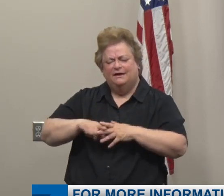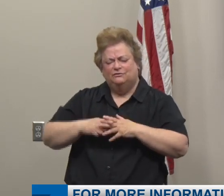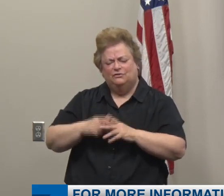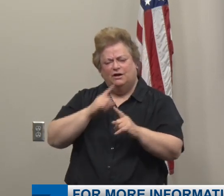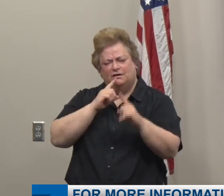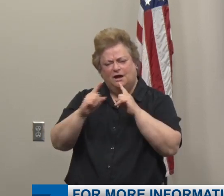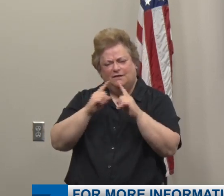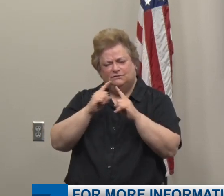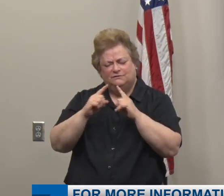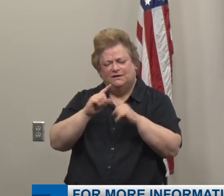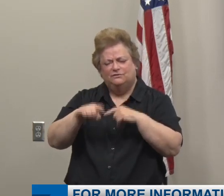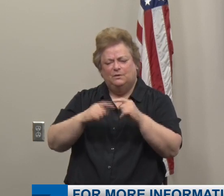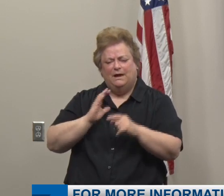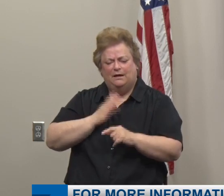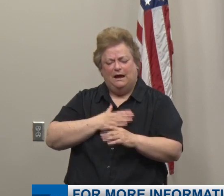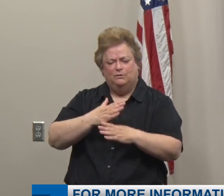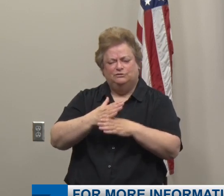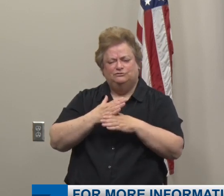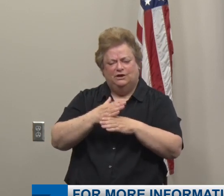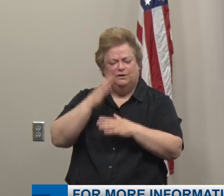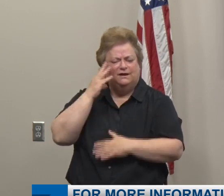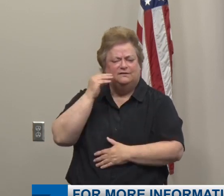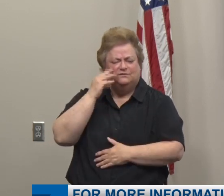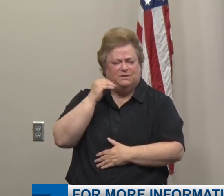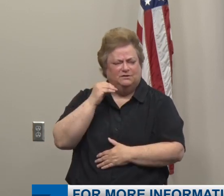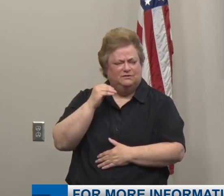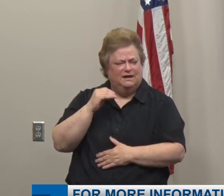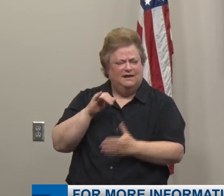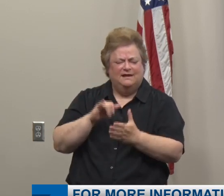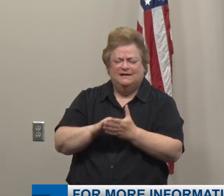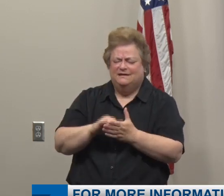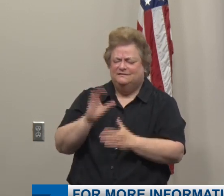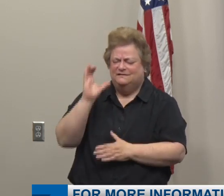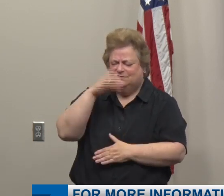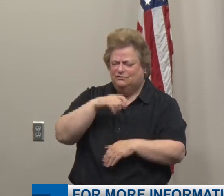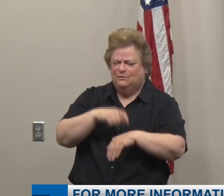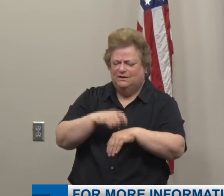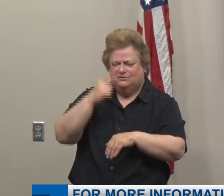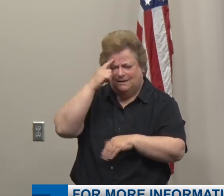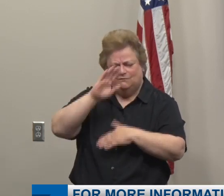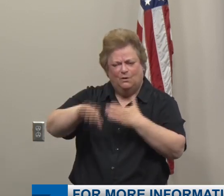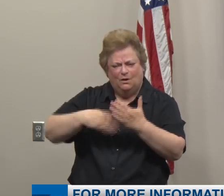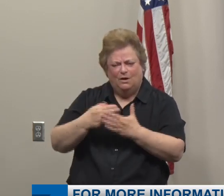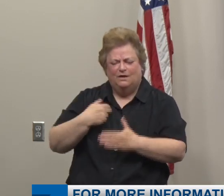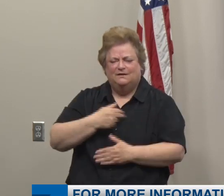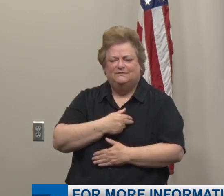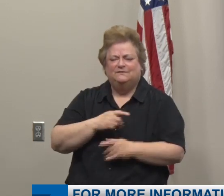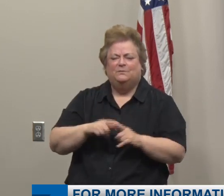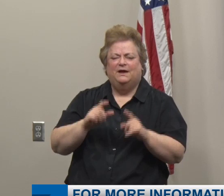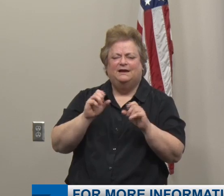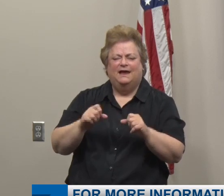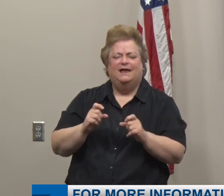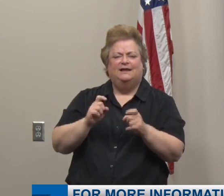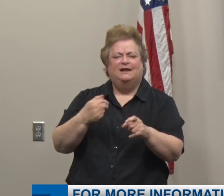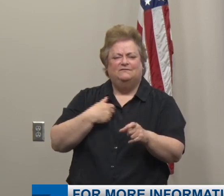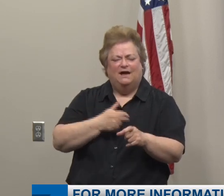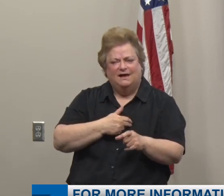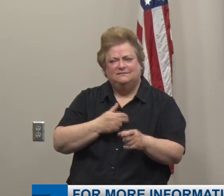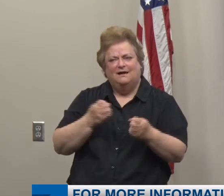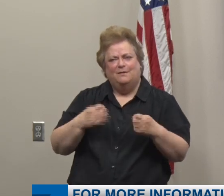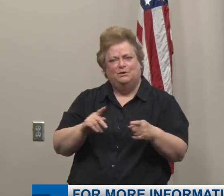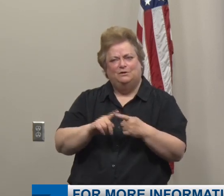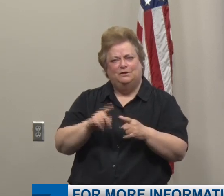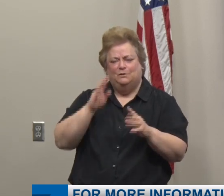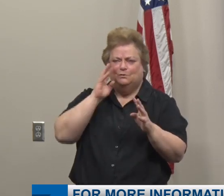your shared experience this is a strange time for all of us but it can provide an opportunity to be creative and try